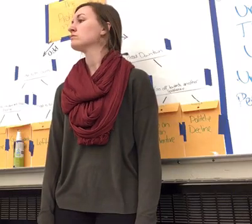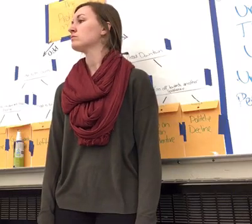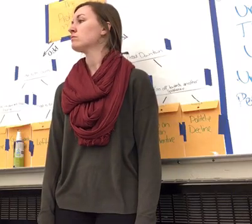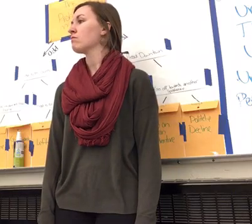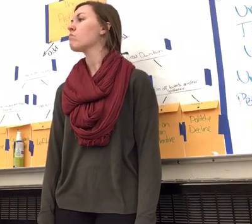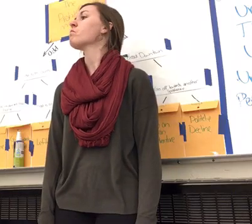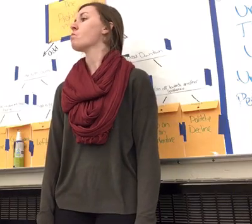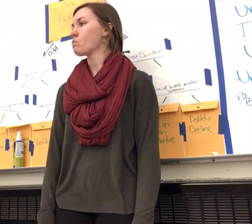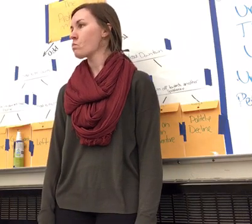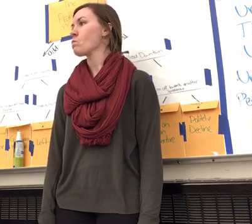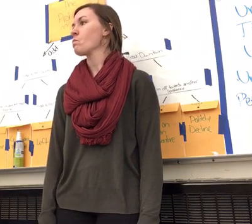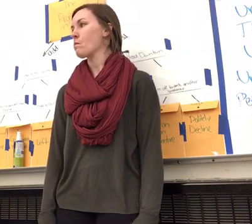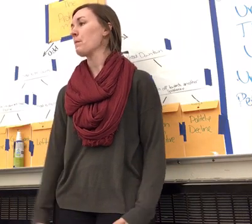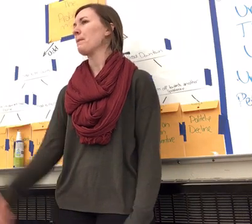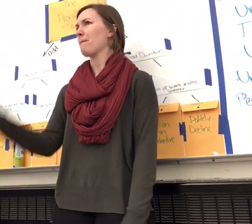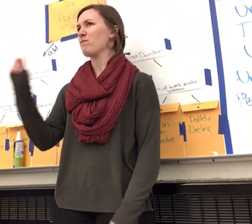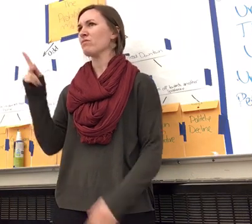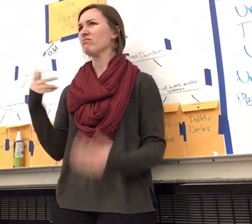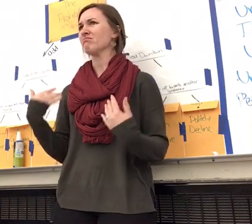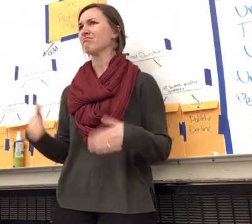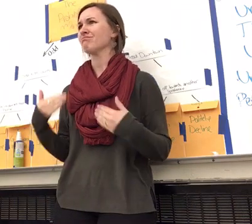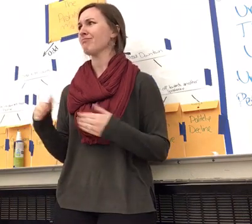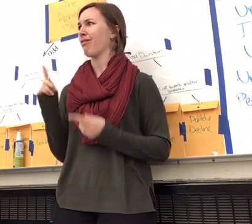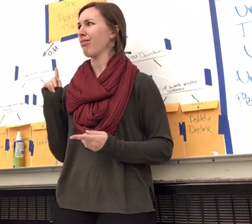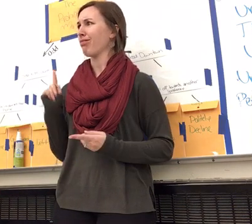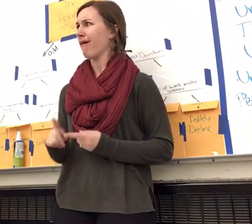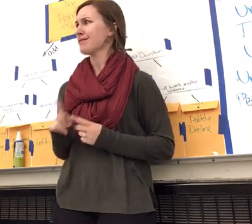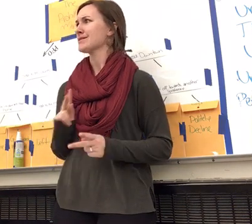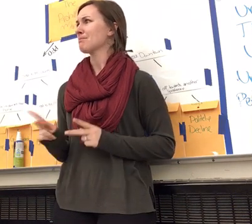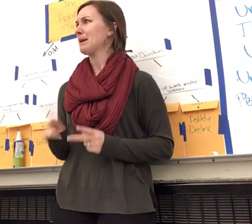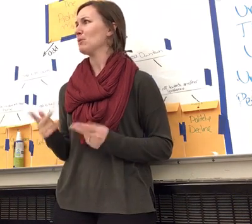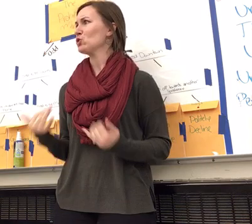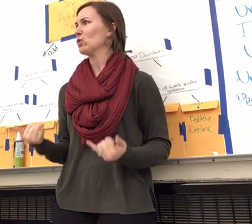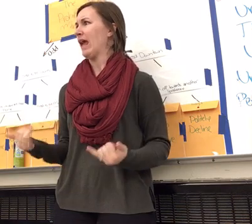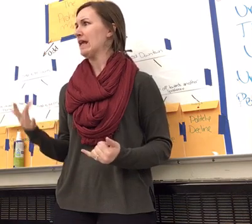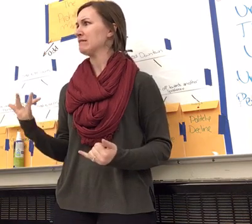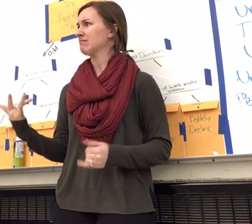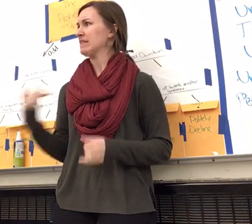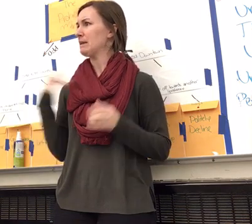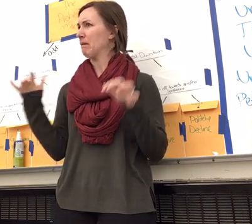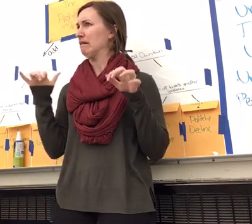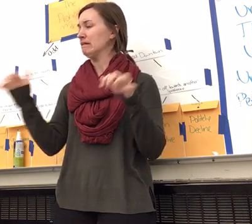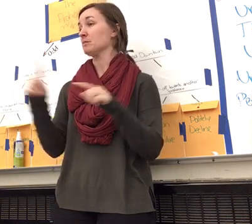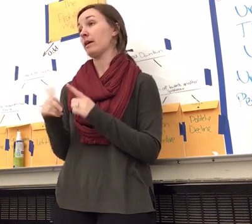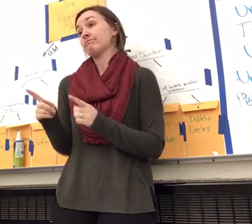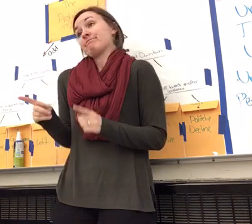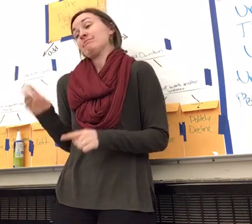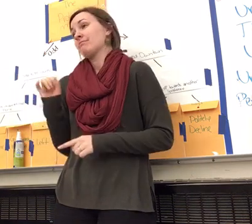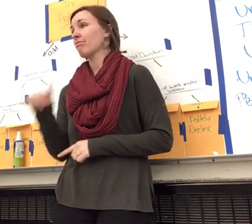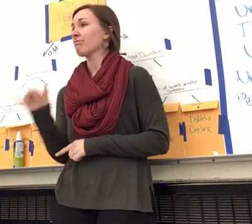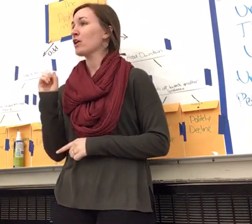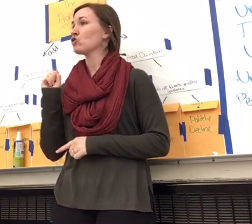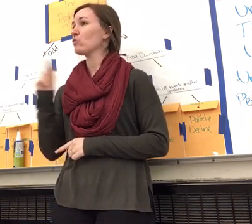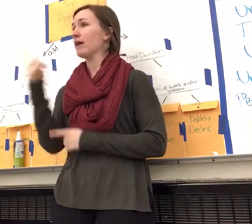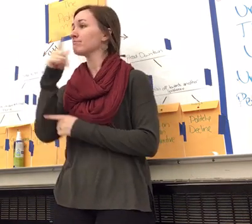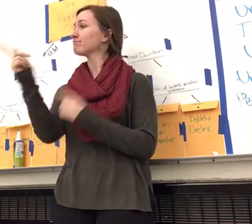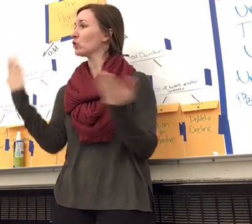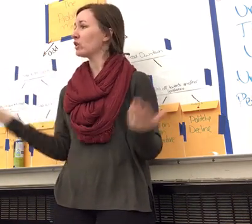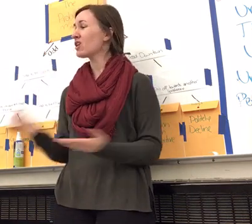Okay, well, we have way less people here today than normal, so that's okay, though. So we don't have a ton up on the board, so